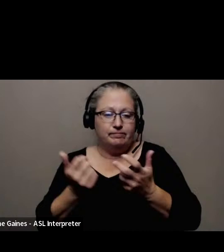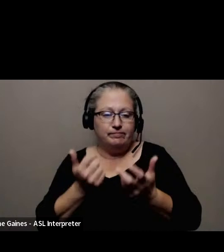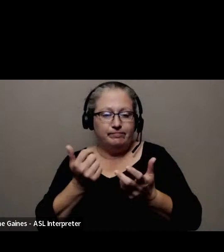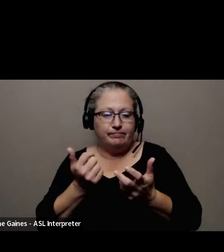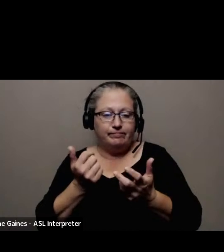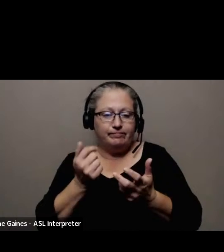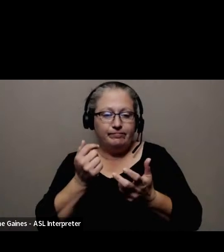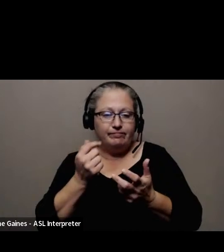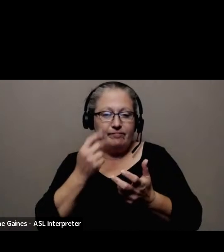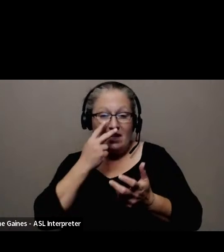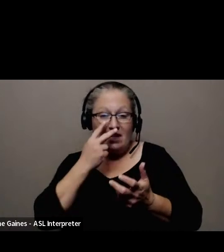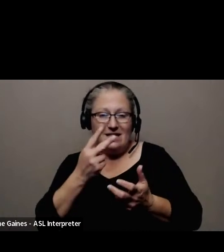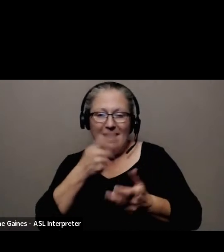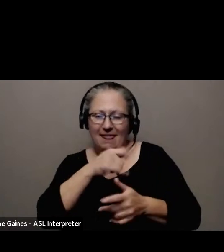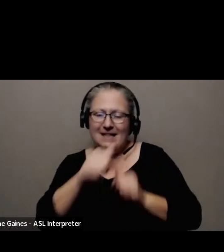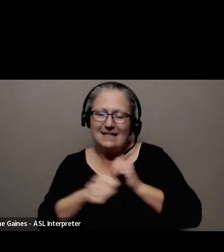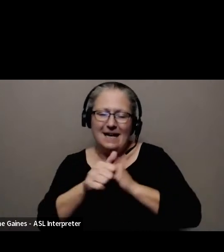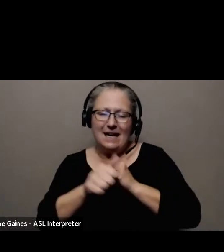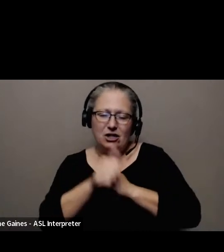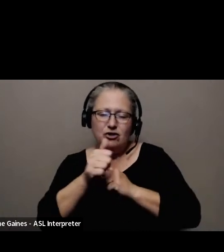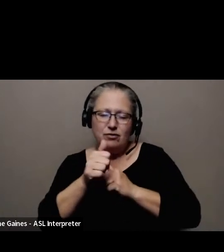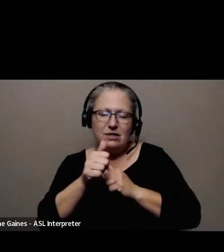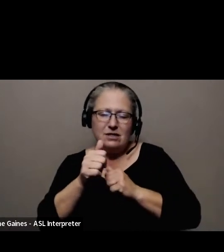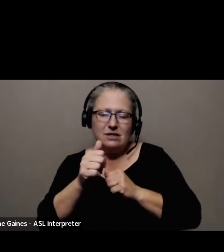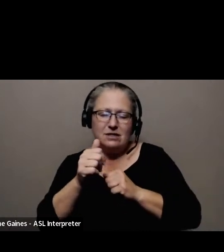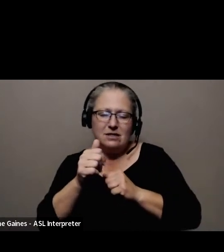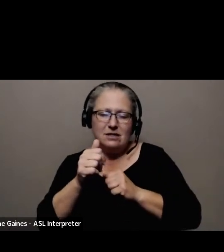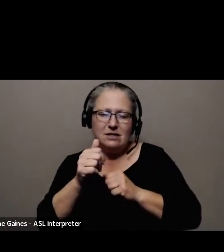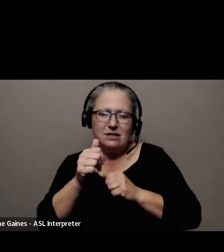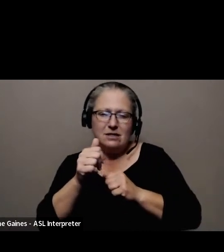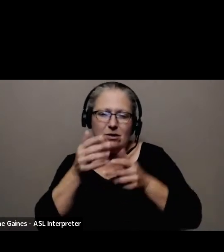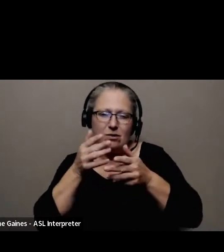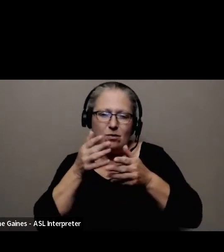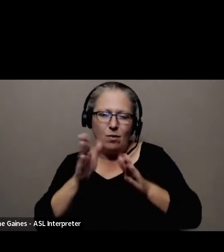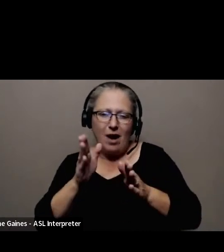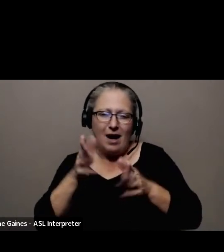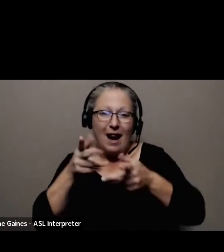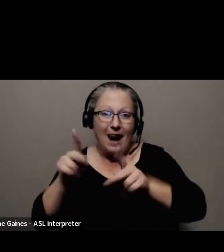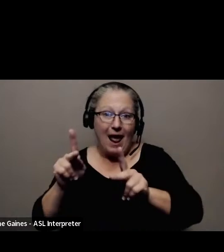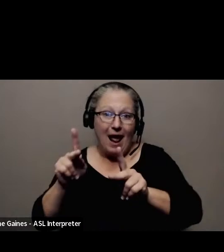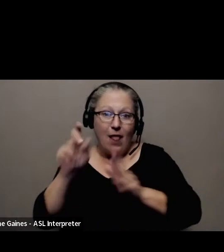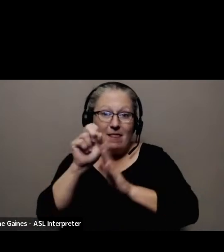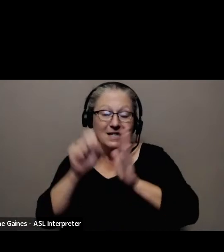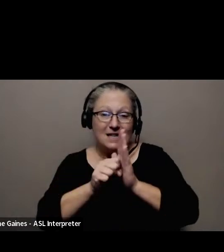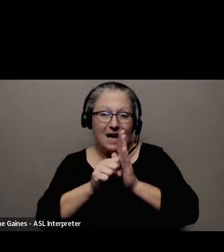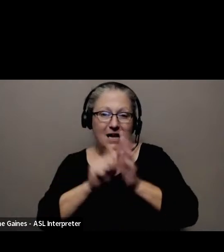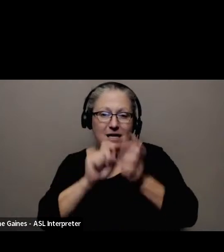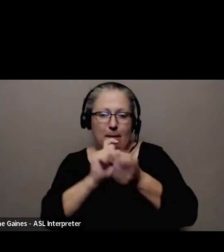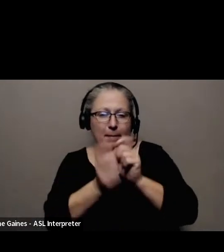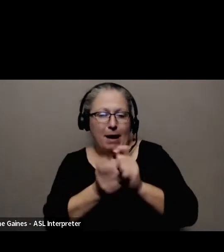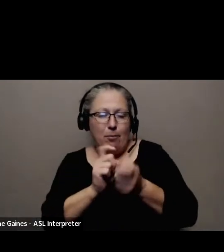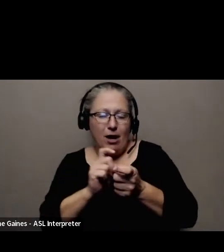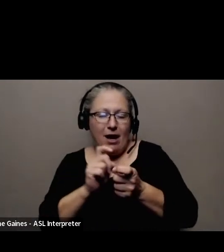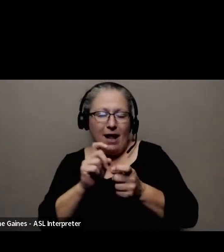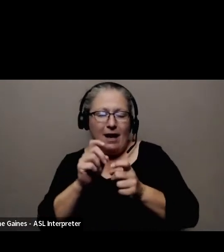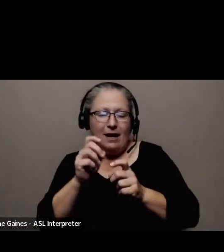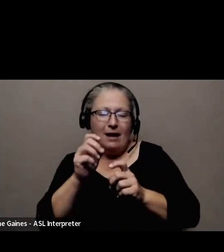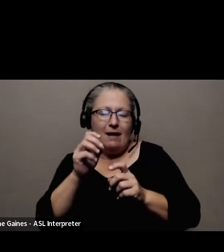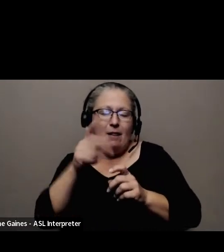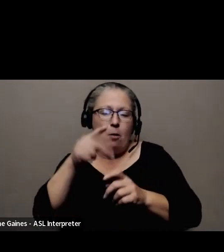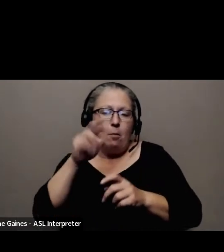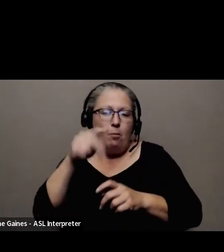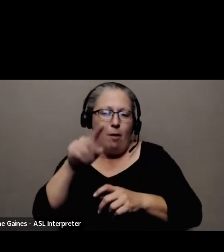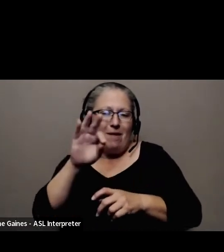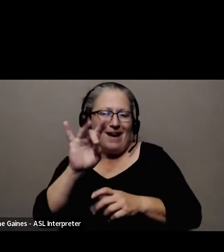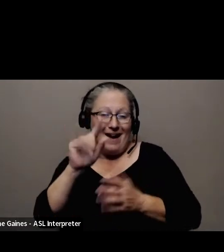they see it as a potentially dangerous maneuver that allows the state to manipulate the Prop 98 guarantee. Right. So